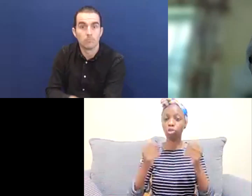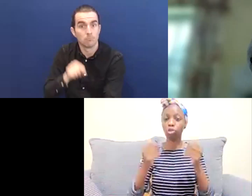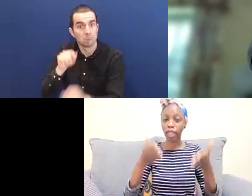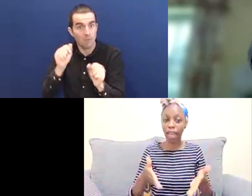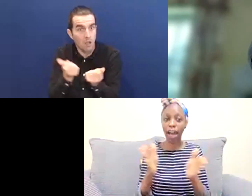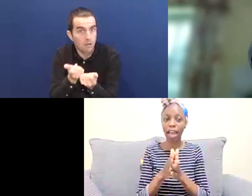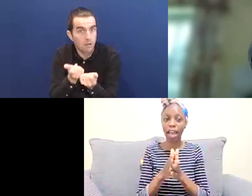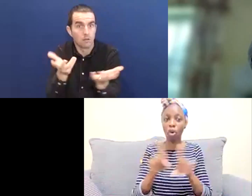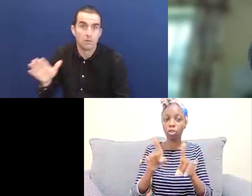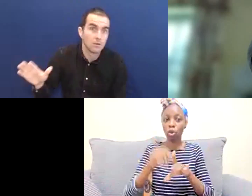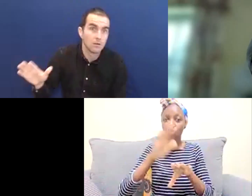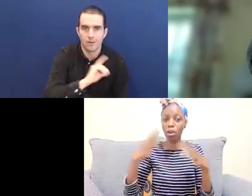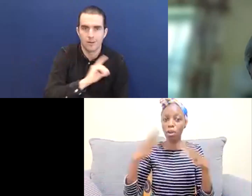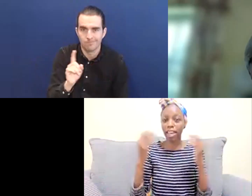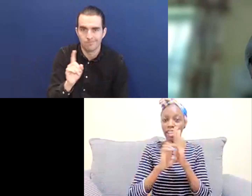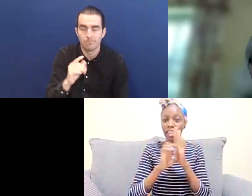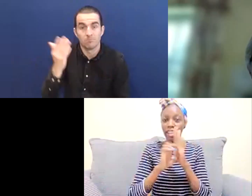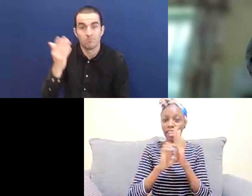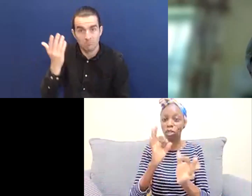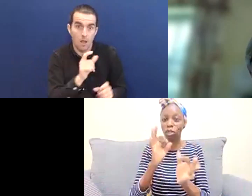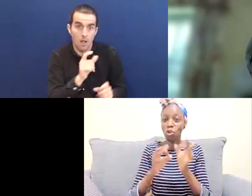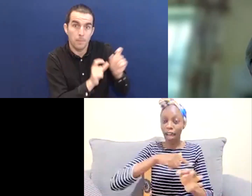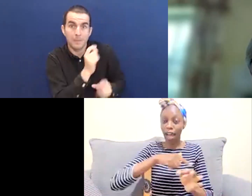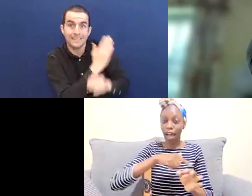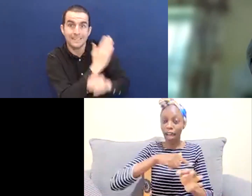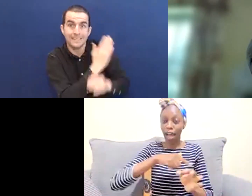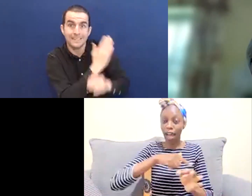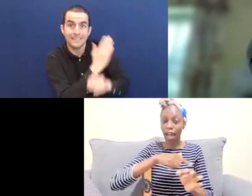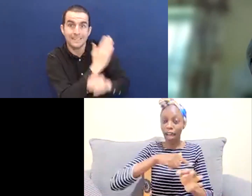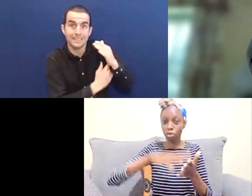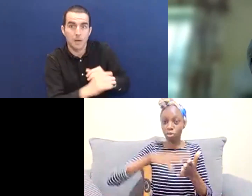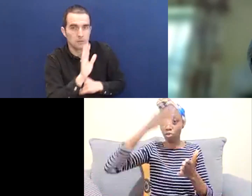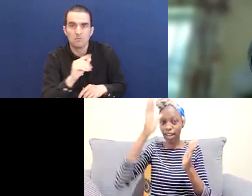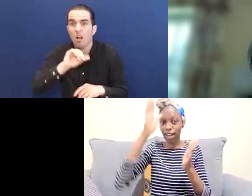good practice examples that we can learn from and discuss.